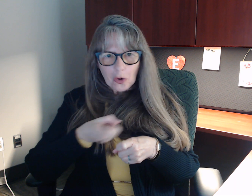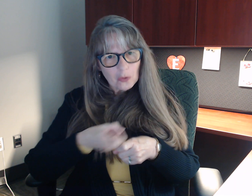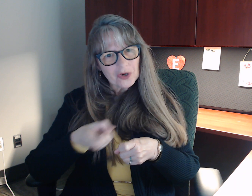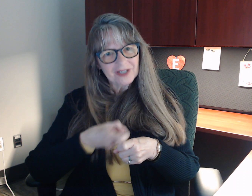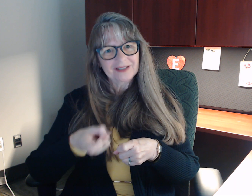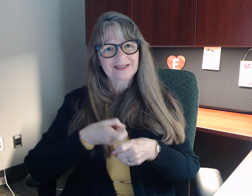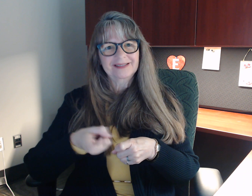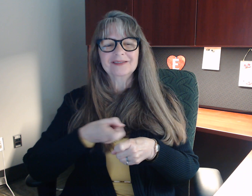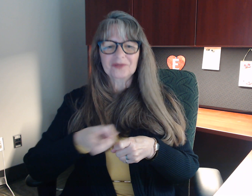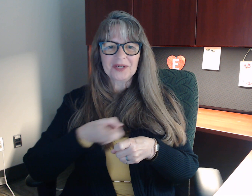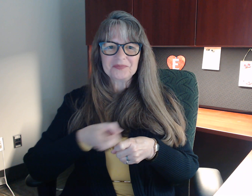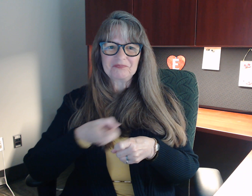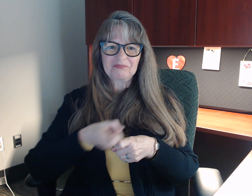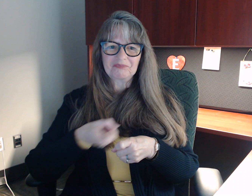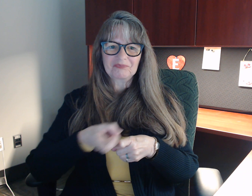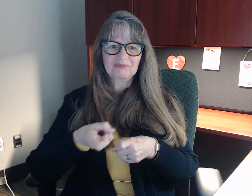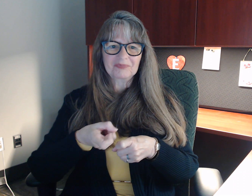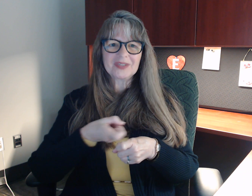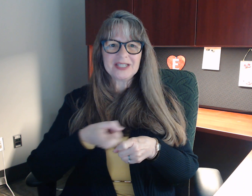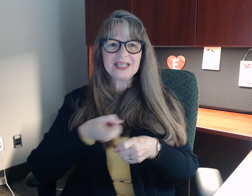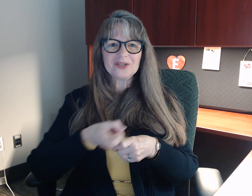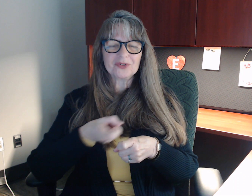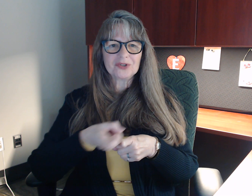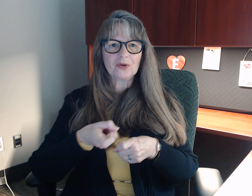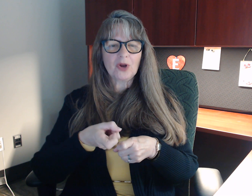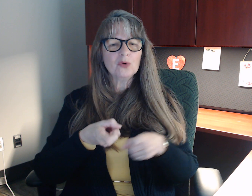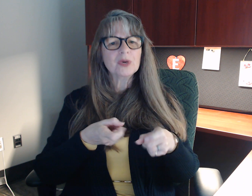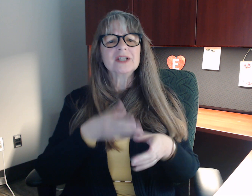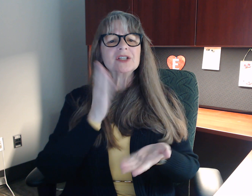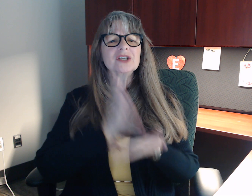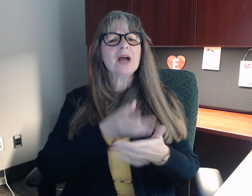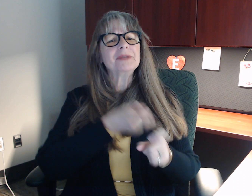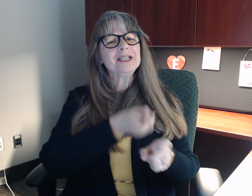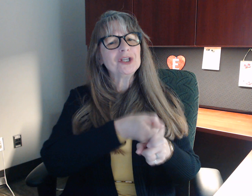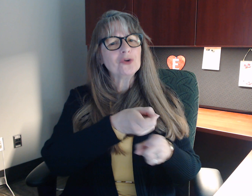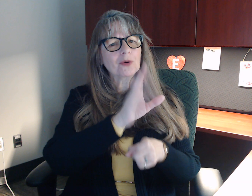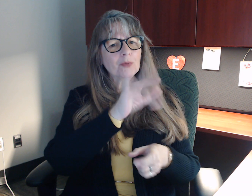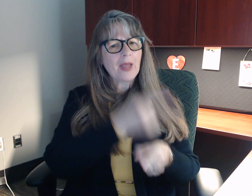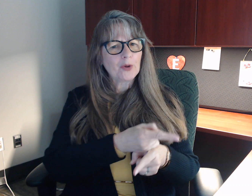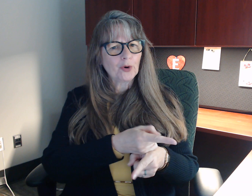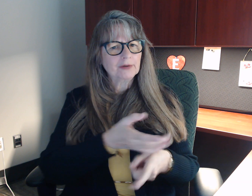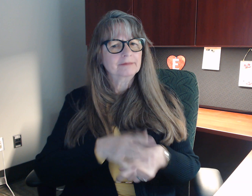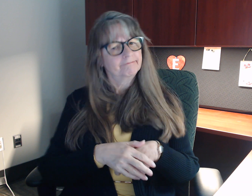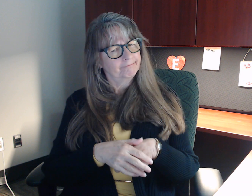joke, right? To tease or to joke. Oh, stop teasing your brother.